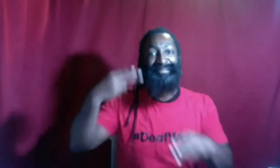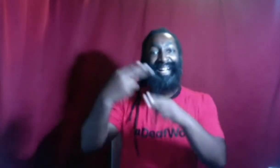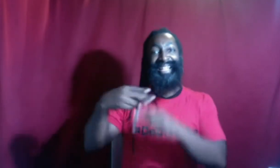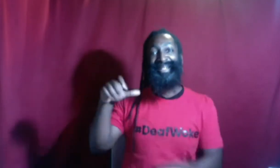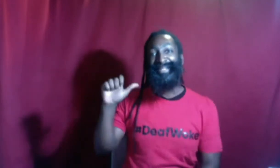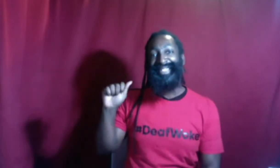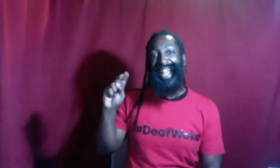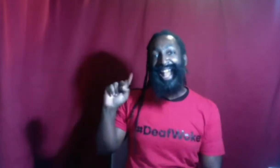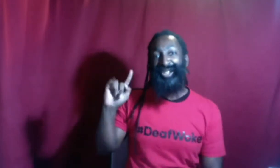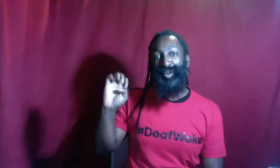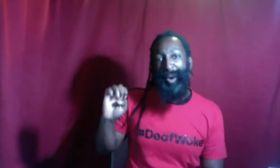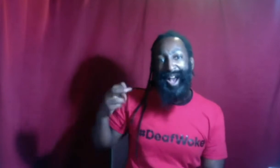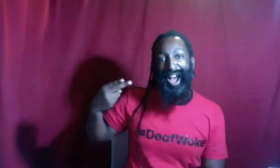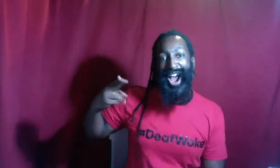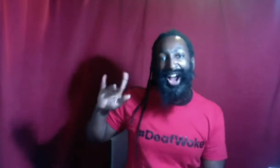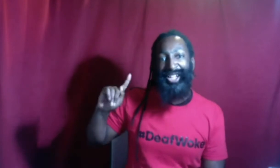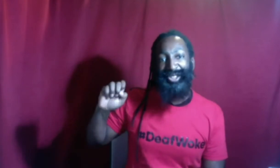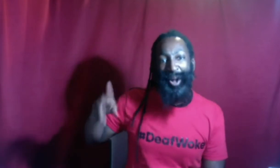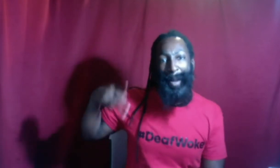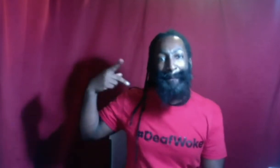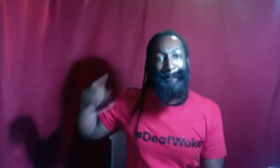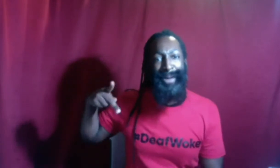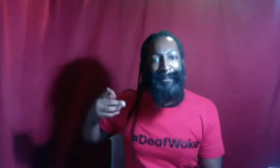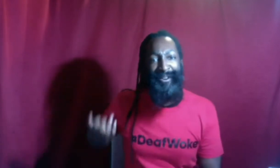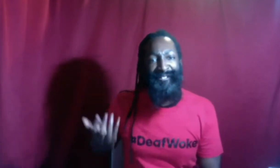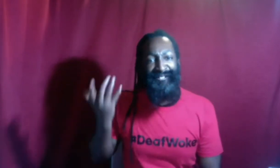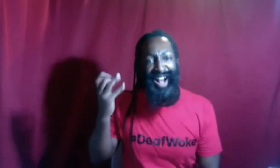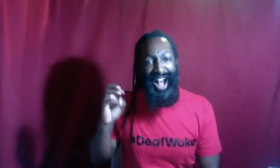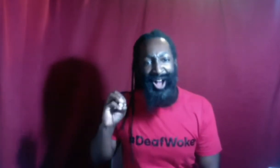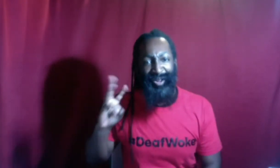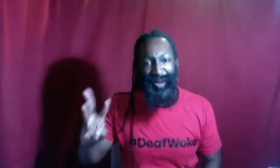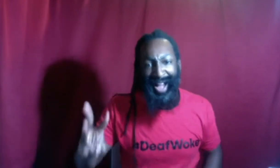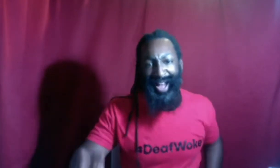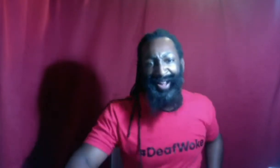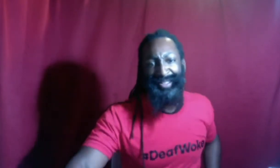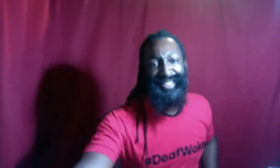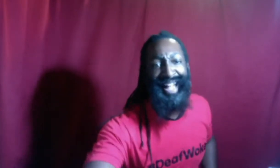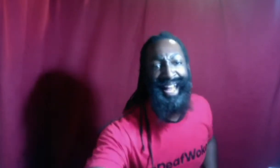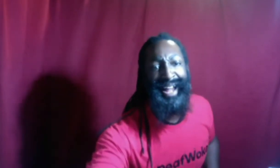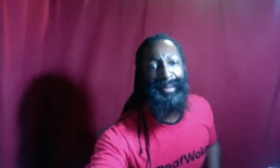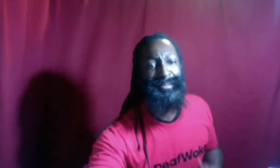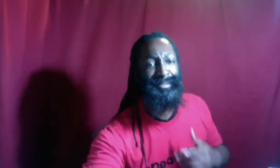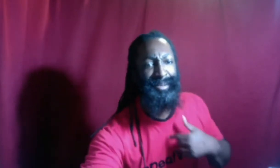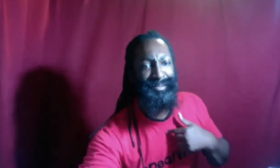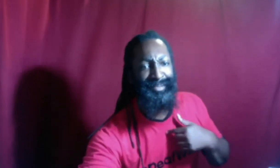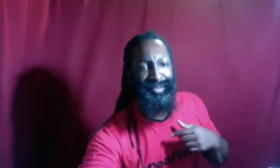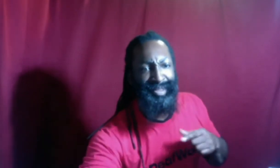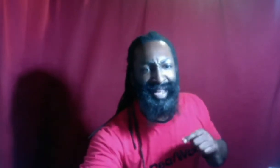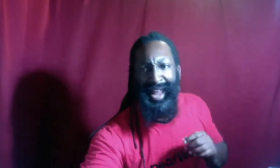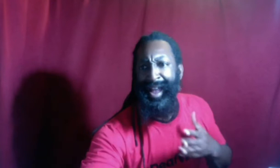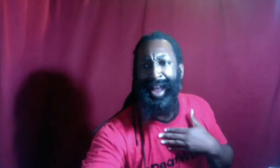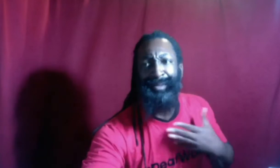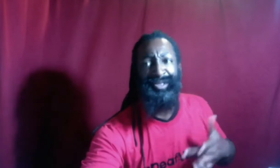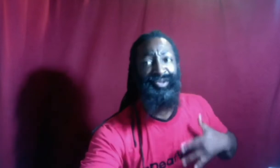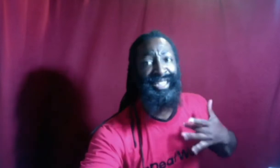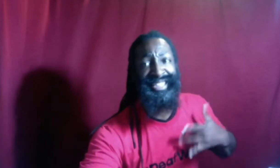Hello, hello, hello all. My name is Antoine Hunter, PurpleFireCrow.